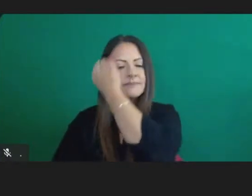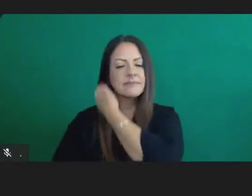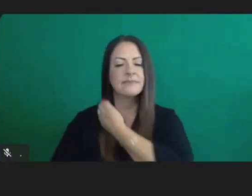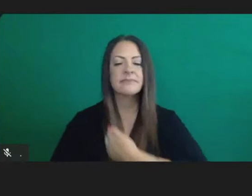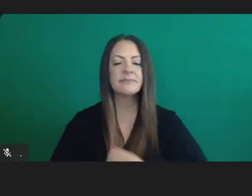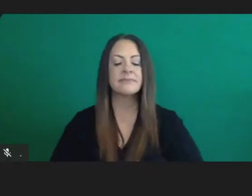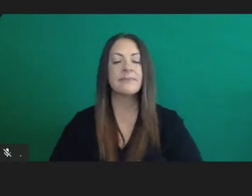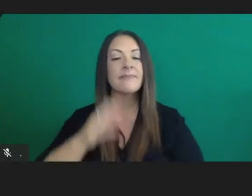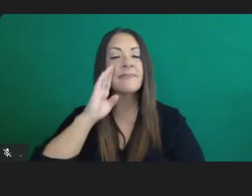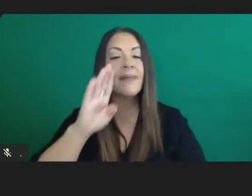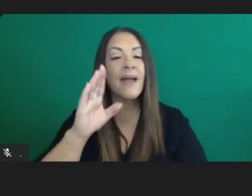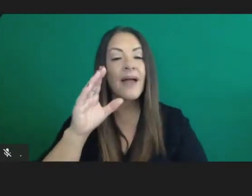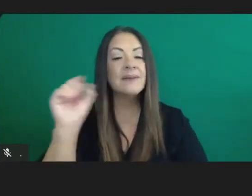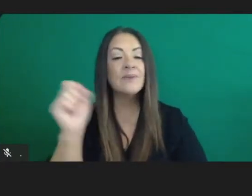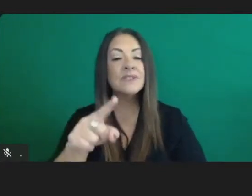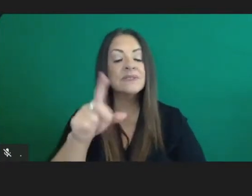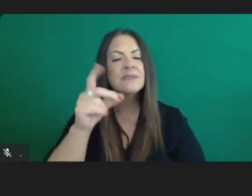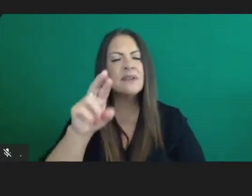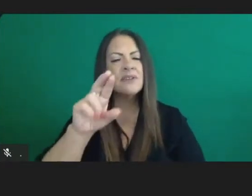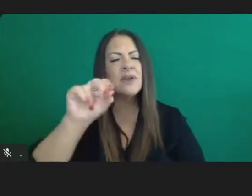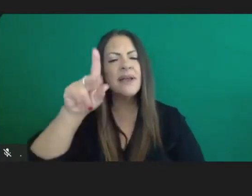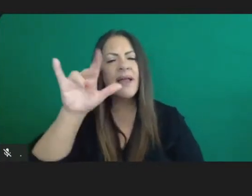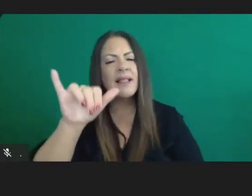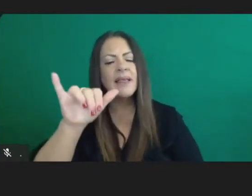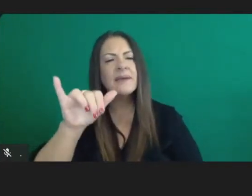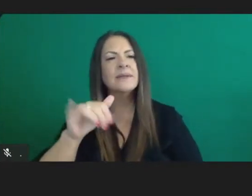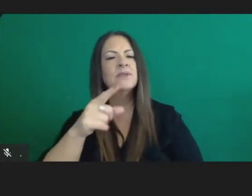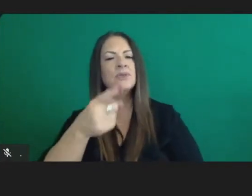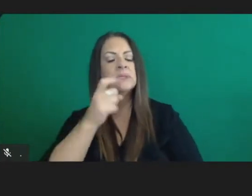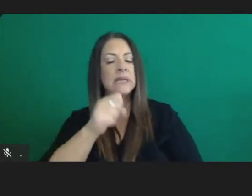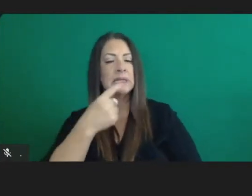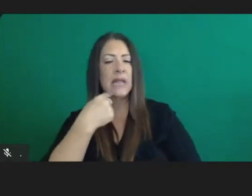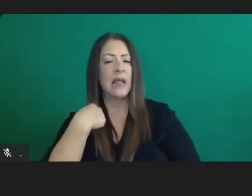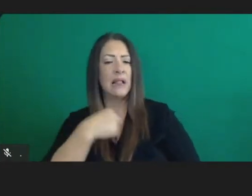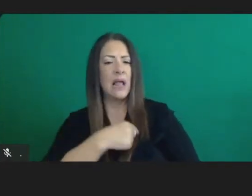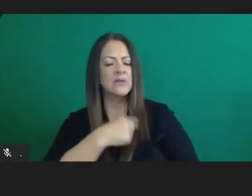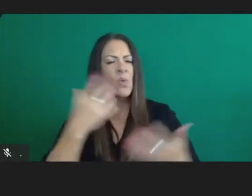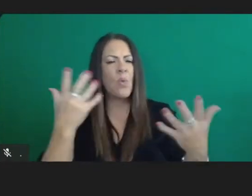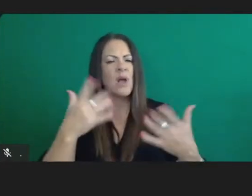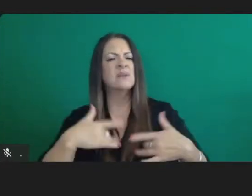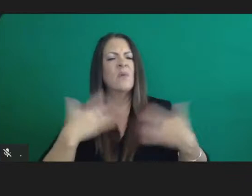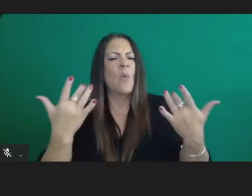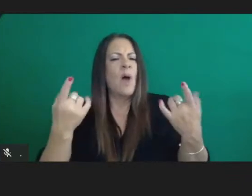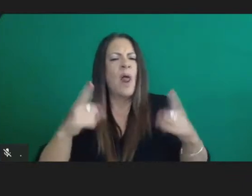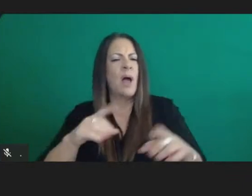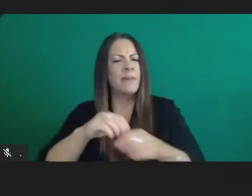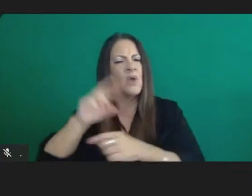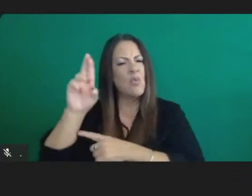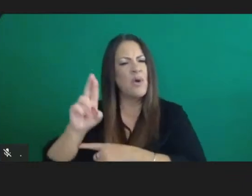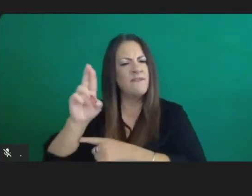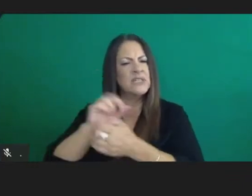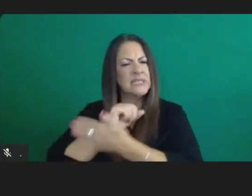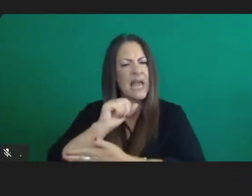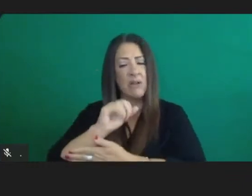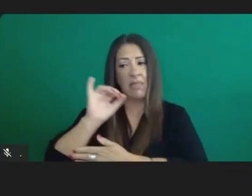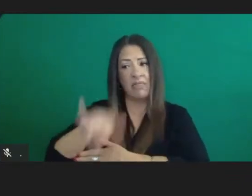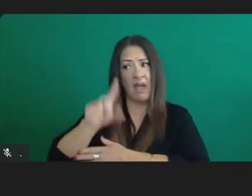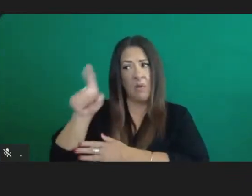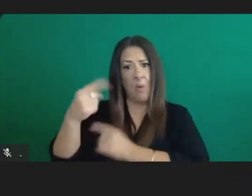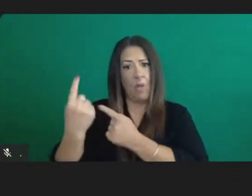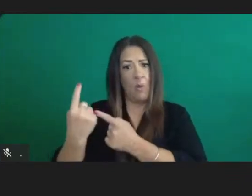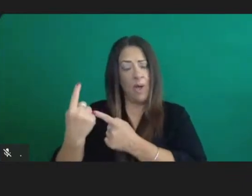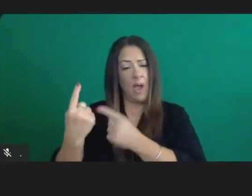Hi, Dr. Ghaly. Can you provide some clarity on what's going on in Riverside County? Are they the only county that